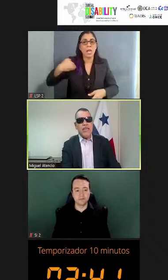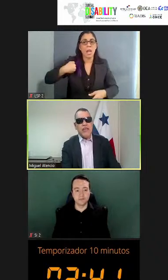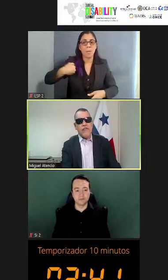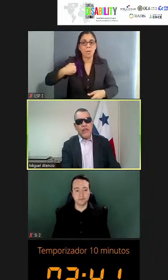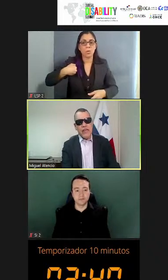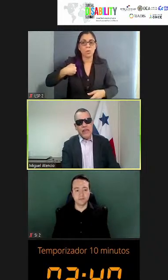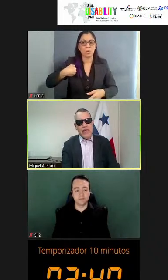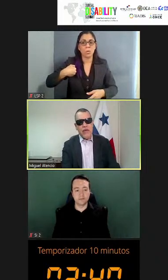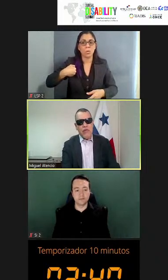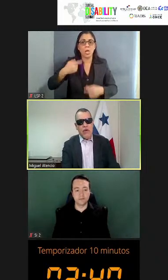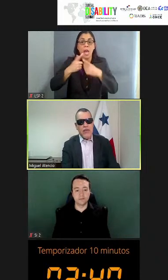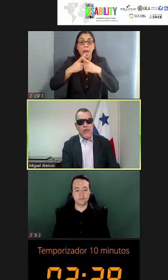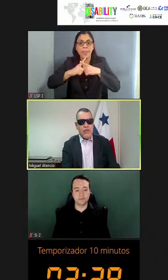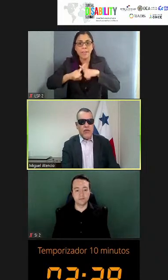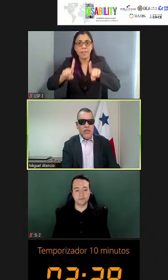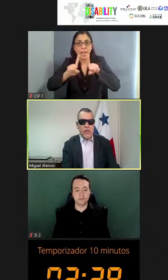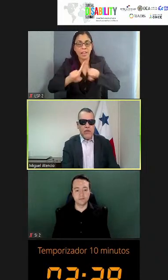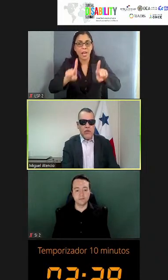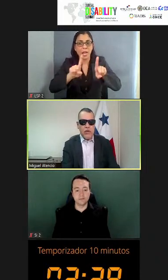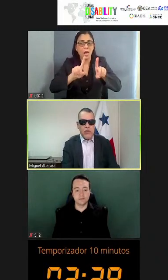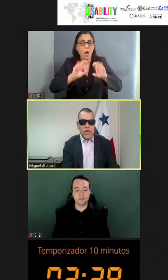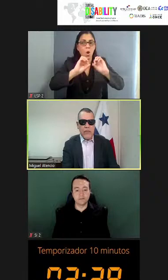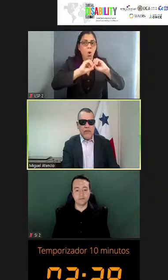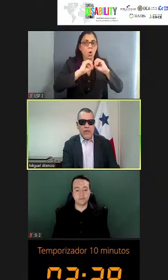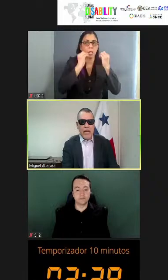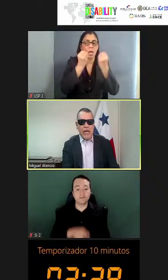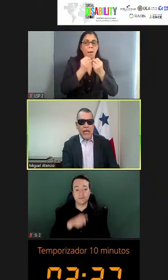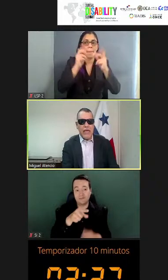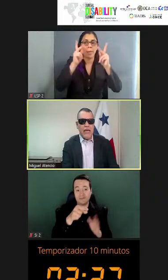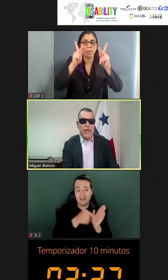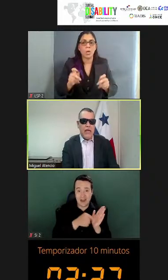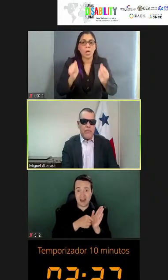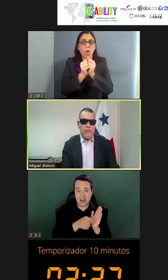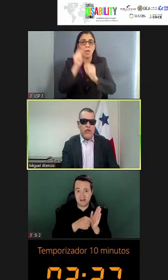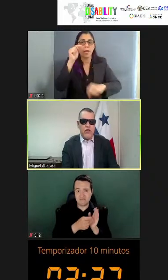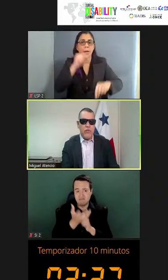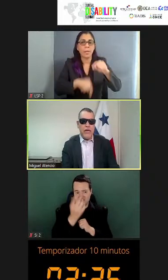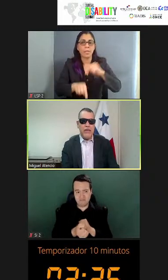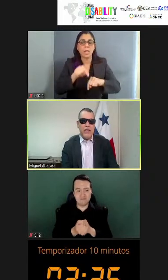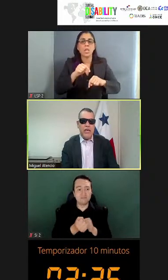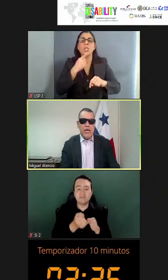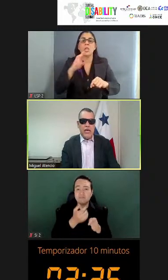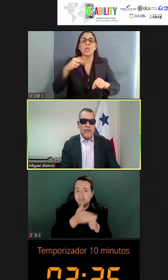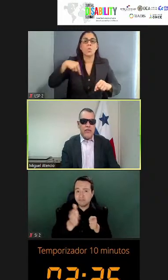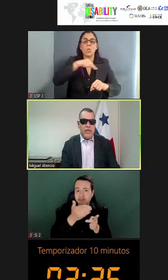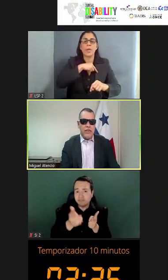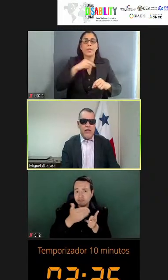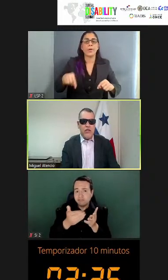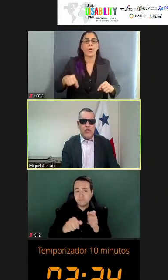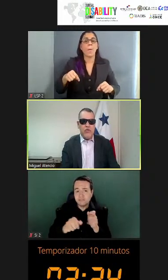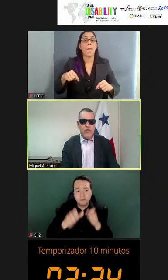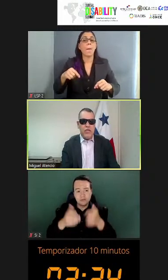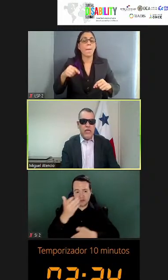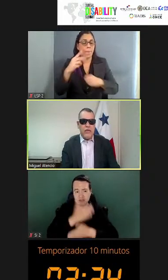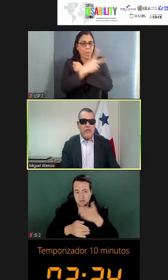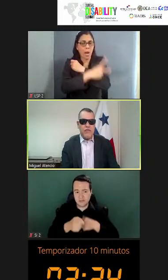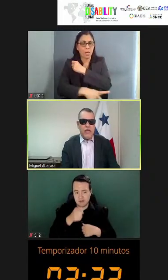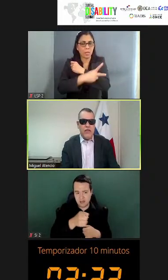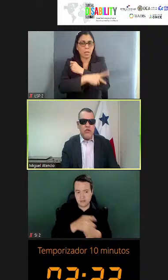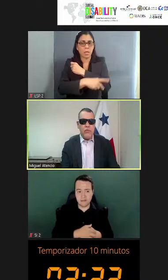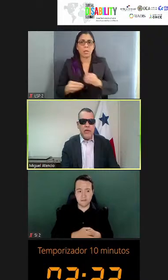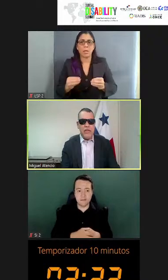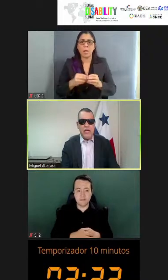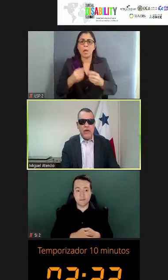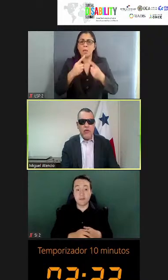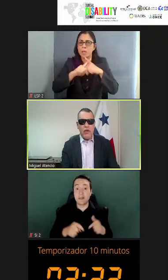so here we have the different organizations of persons with disabilities in our country